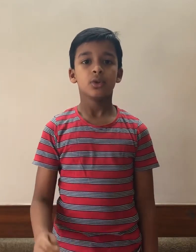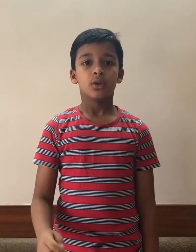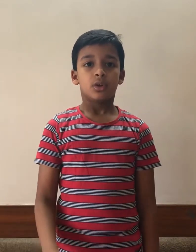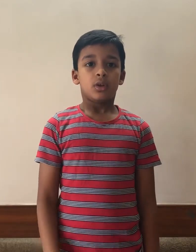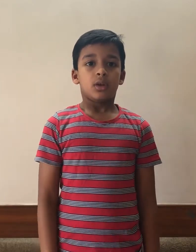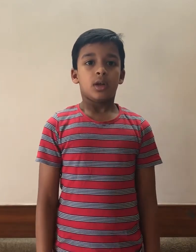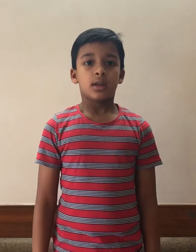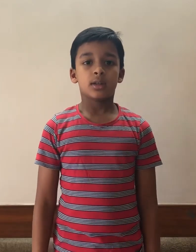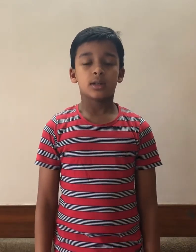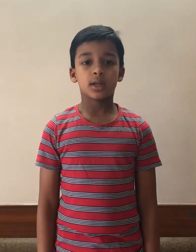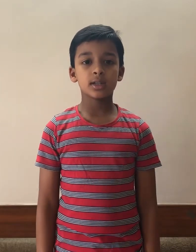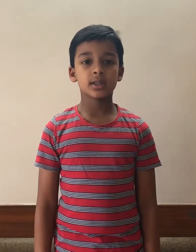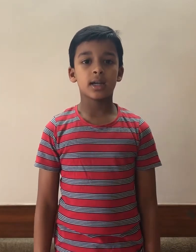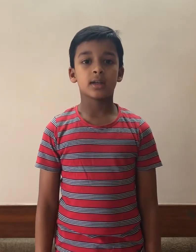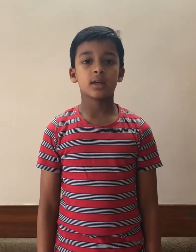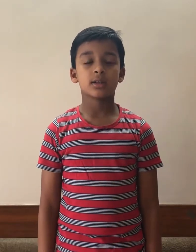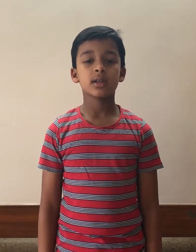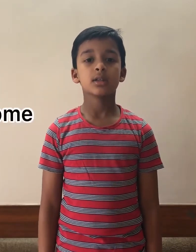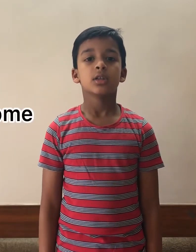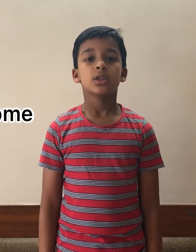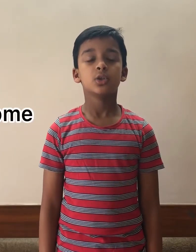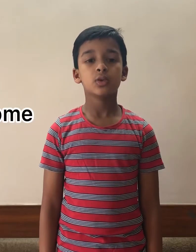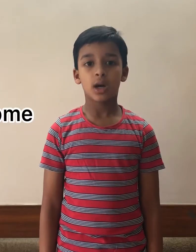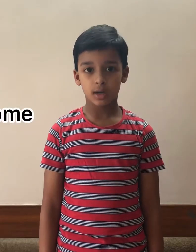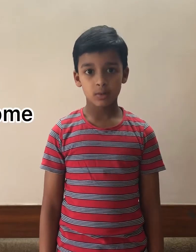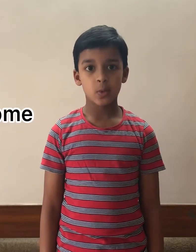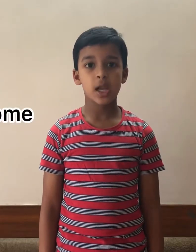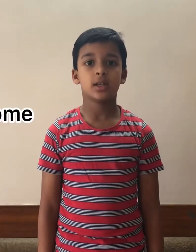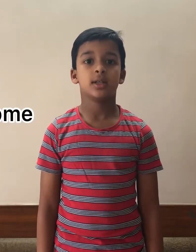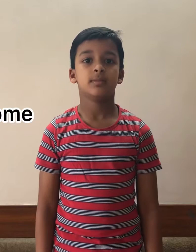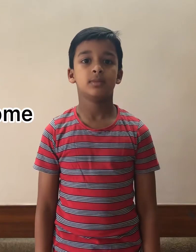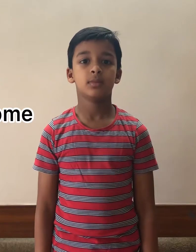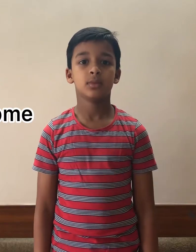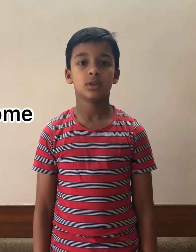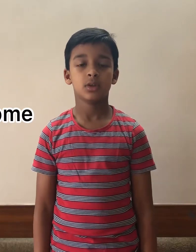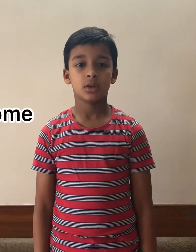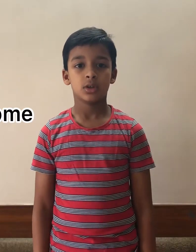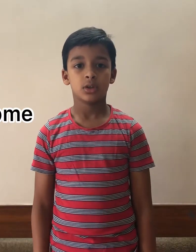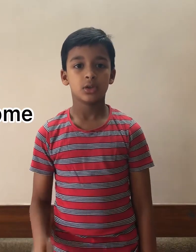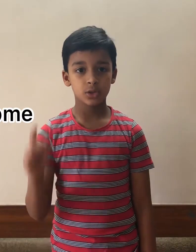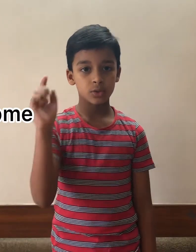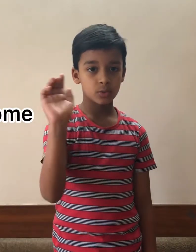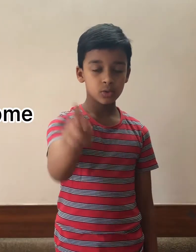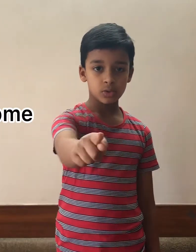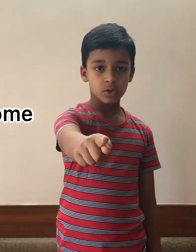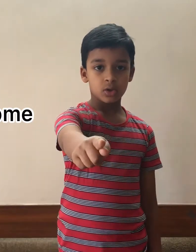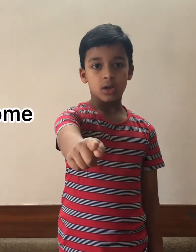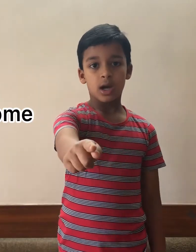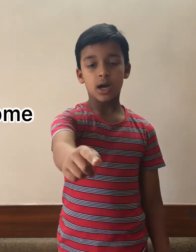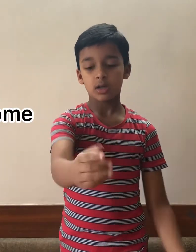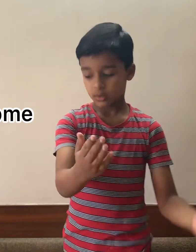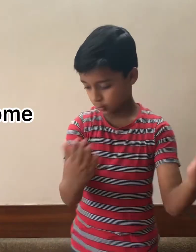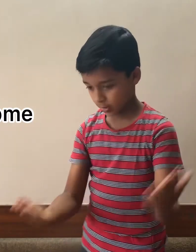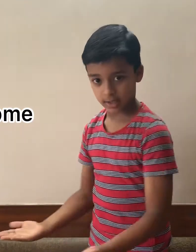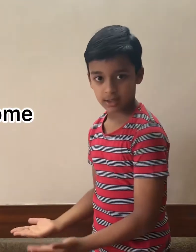And the third sentence is you are welcome. You are welcome.